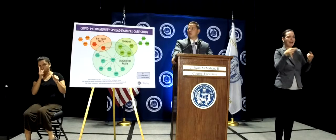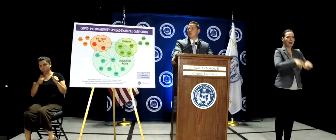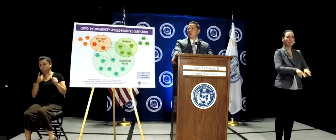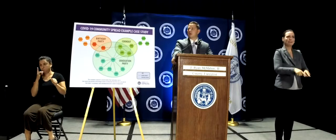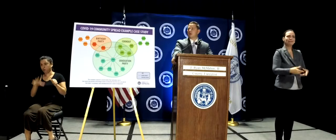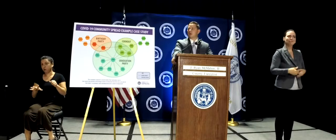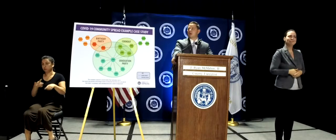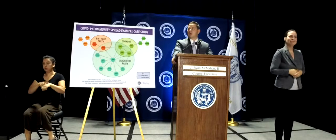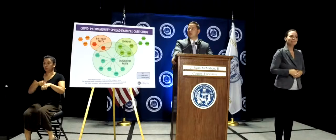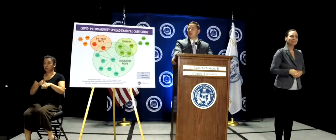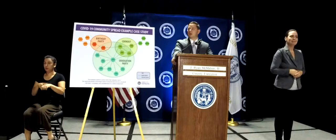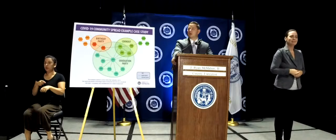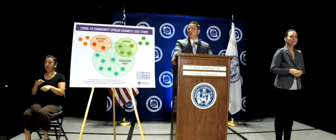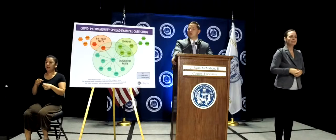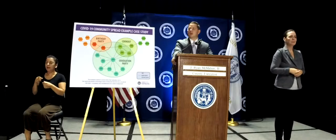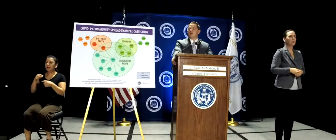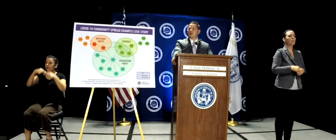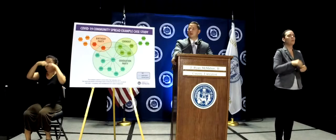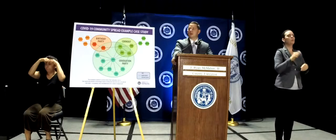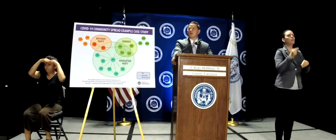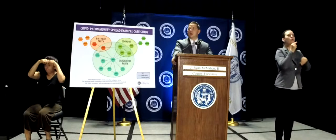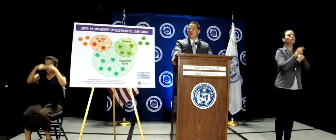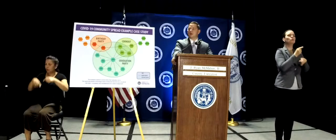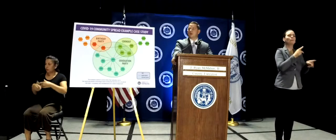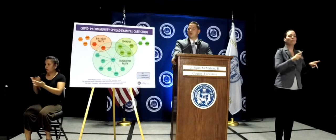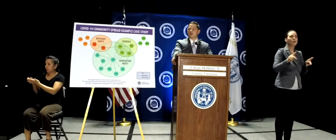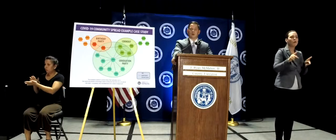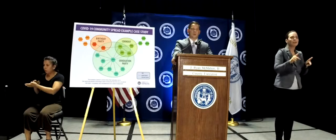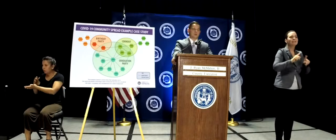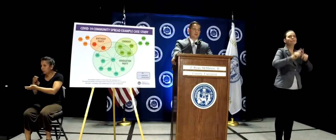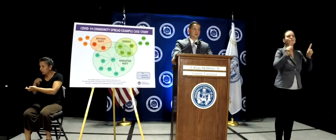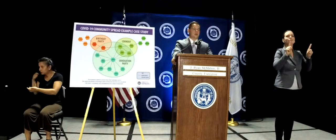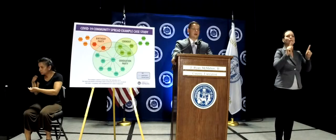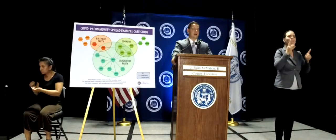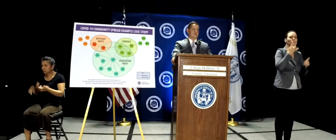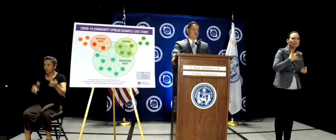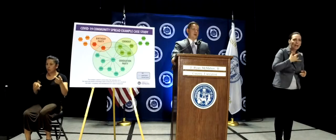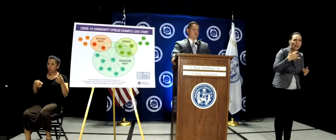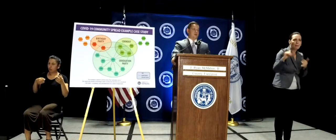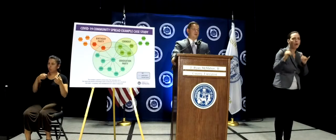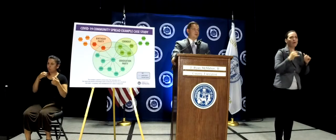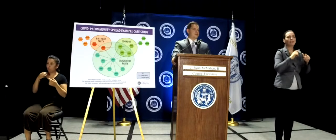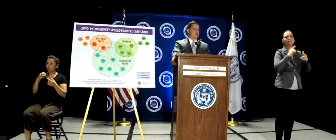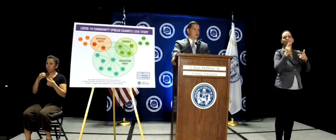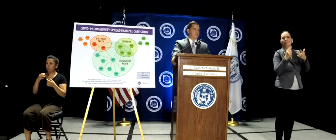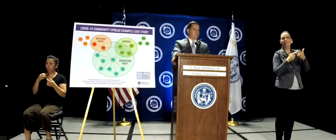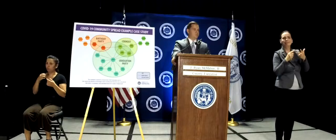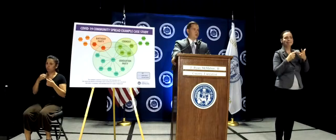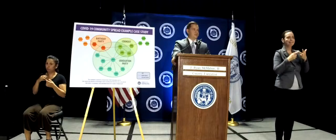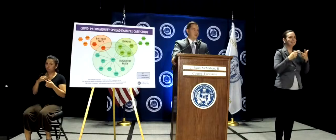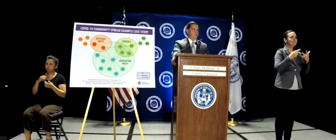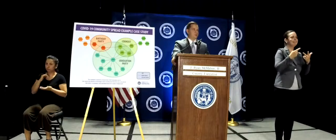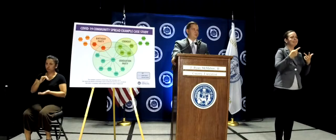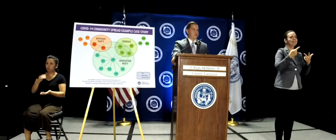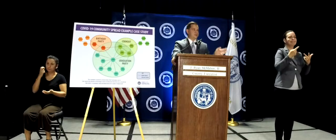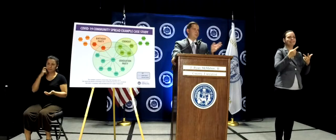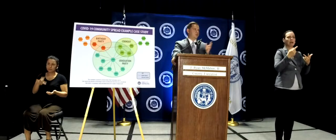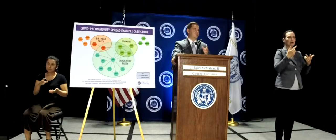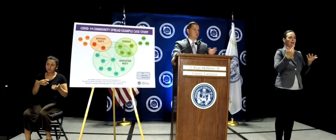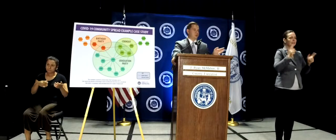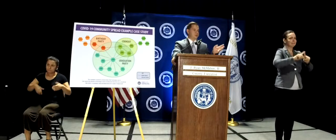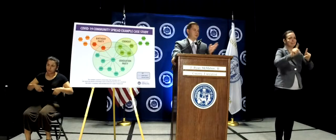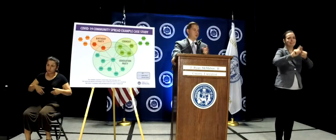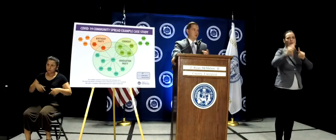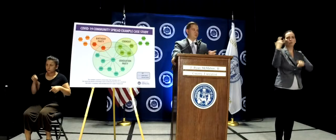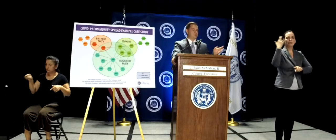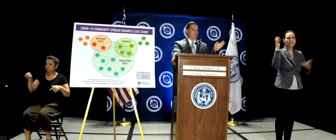graduation party to when all other 18 people got sick? So for every cluster, every period of time, it really takes about